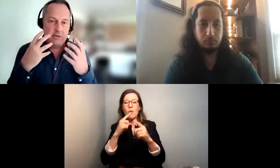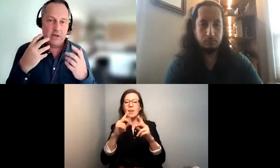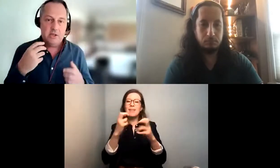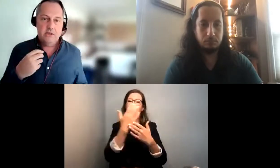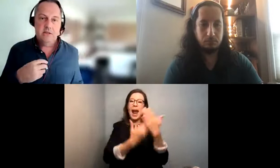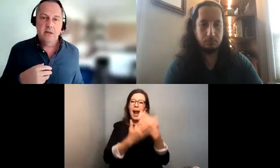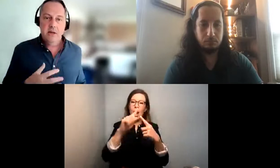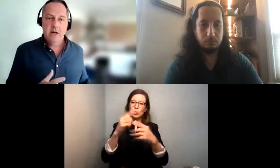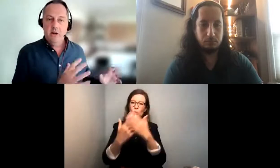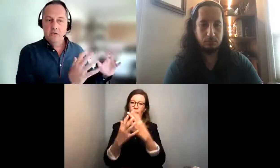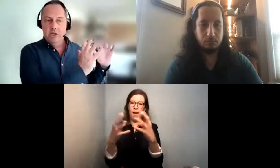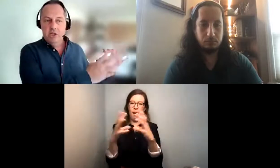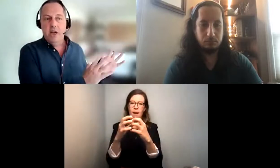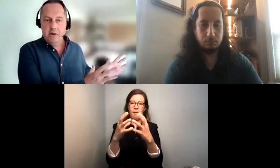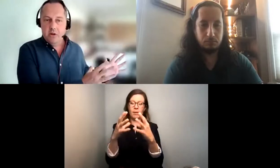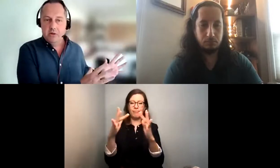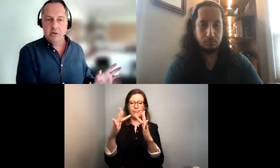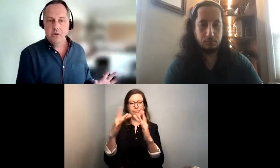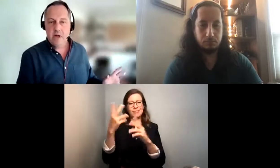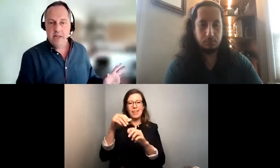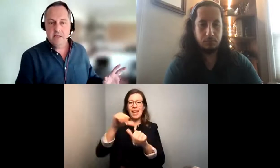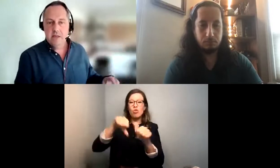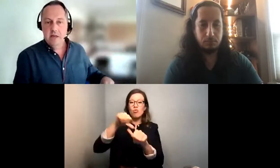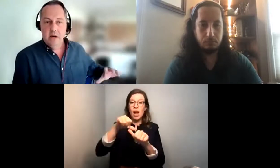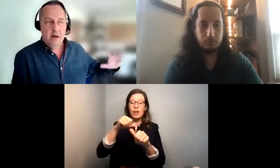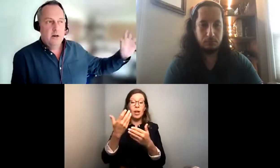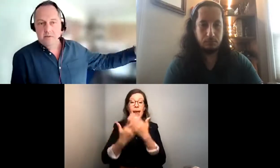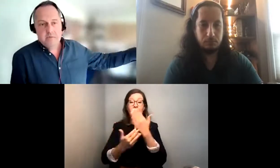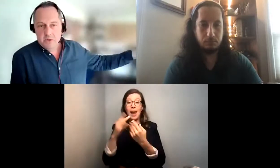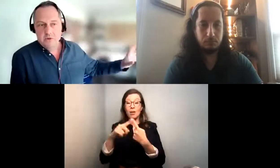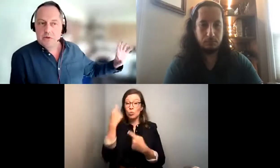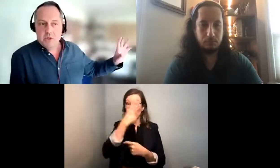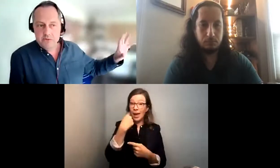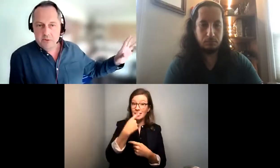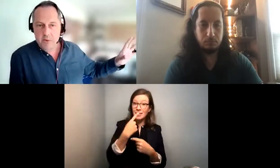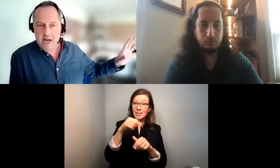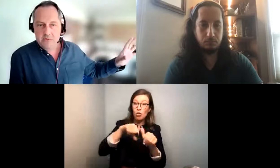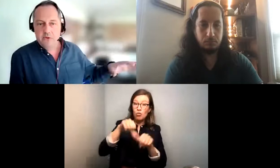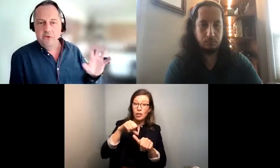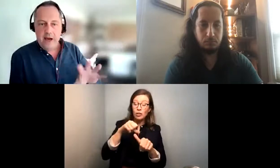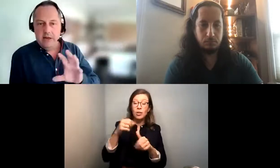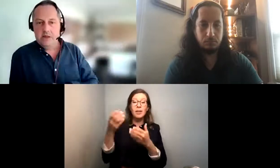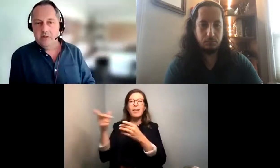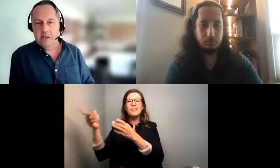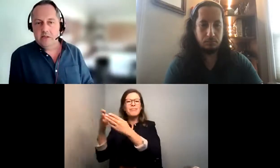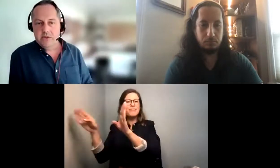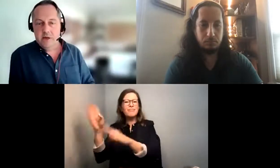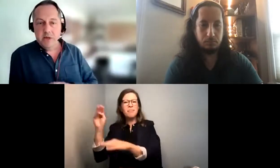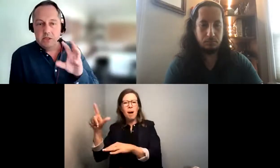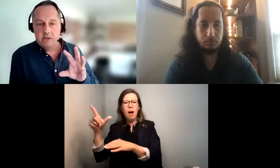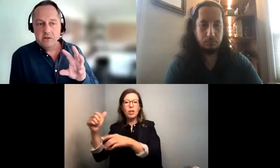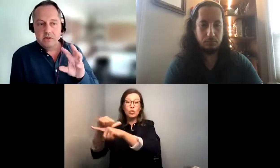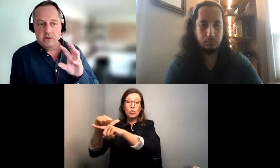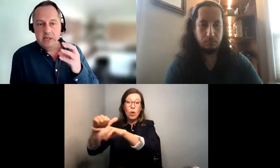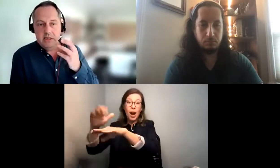hand-to-face interactions. And a lot of these generic models that are trained on stuff from the web will fail in the context of sign